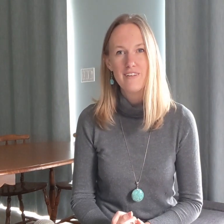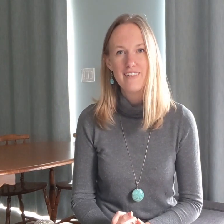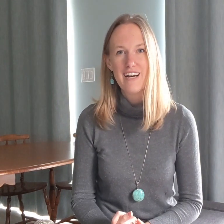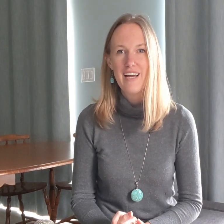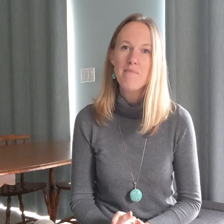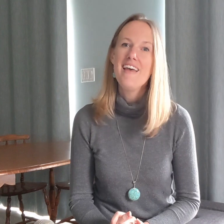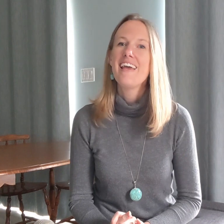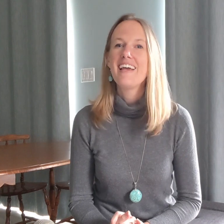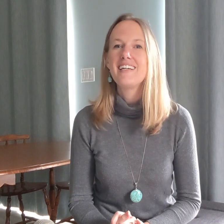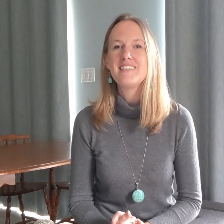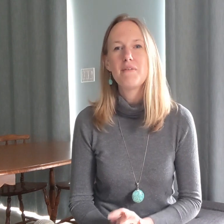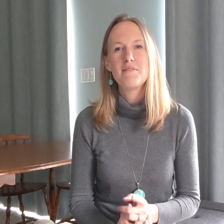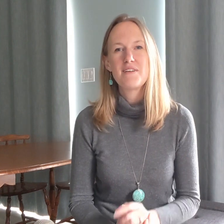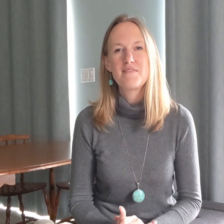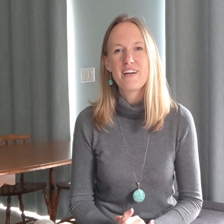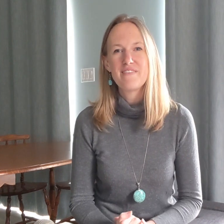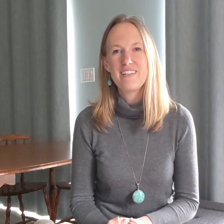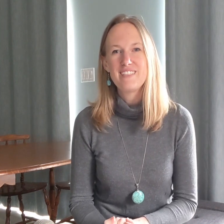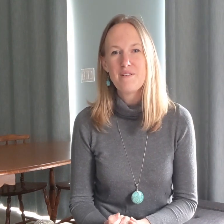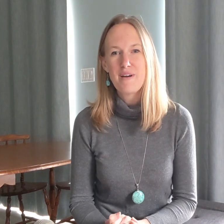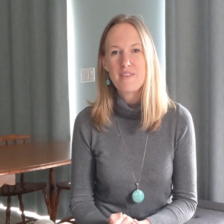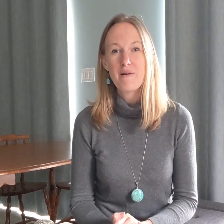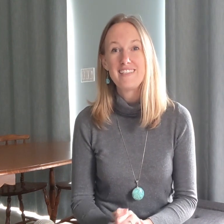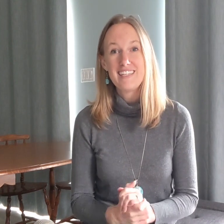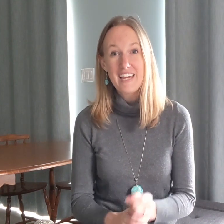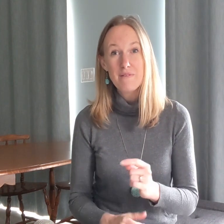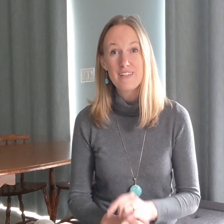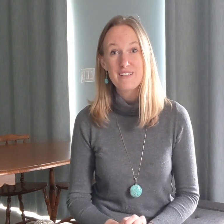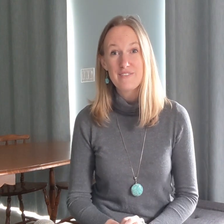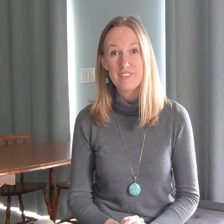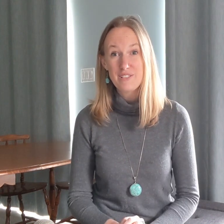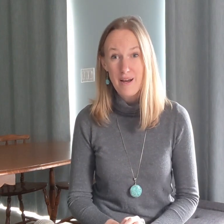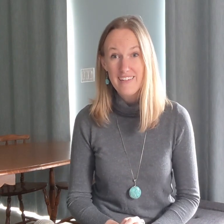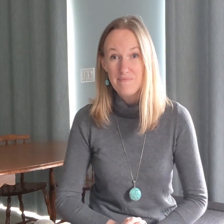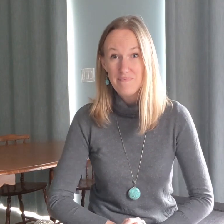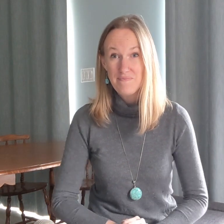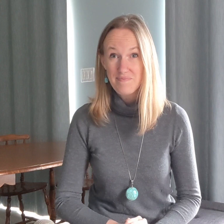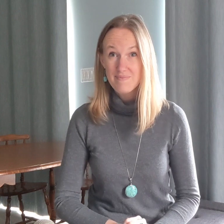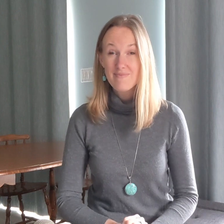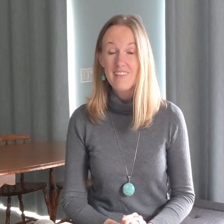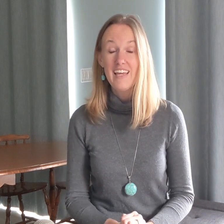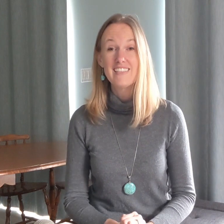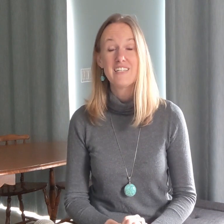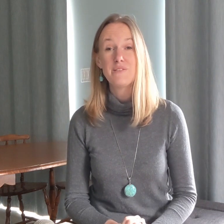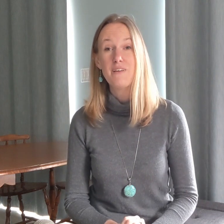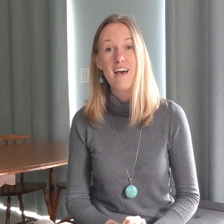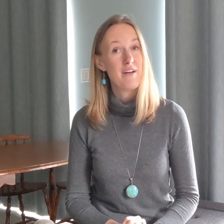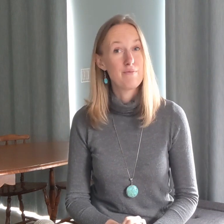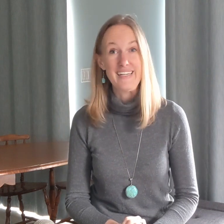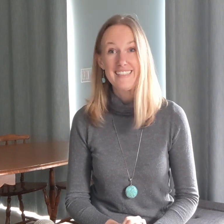fill our time and maybe you can find a friend to do it with. But today we're gonna learn verse 1 and it starts with I raise